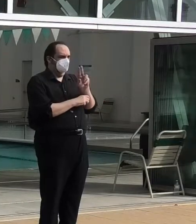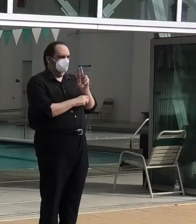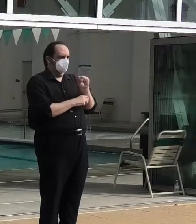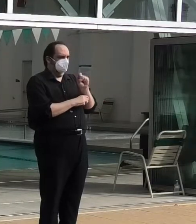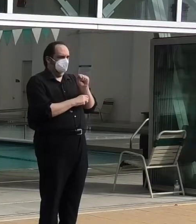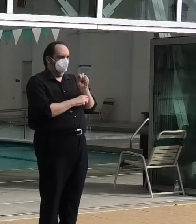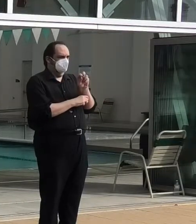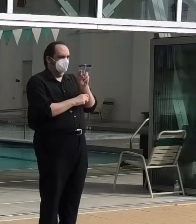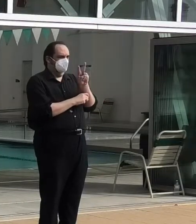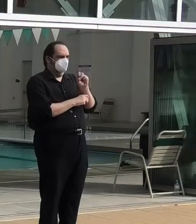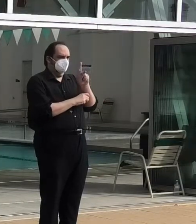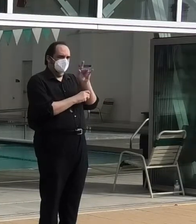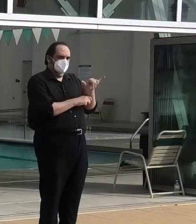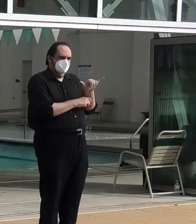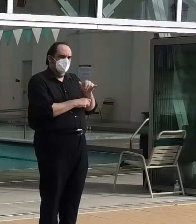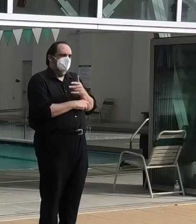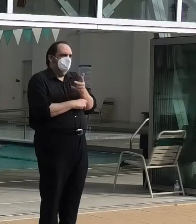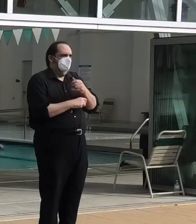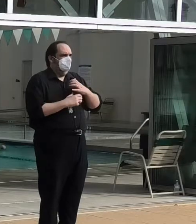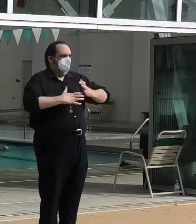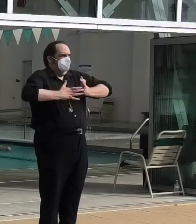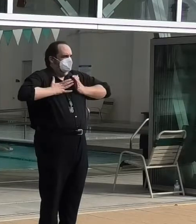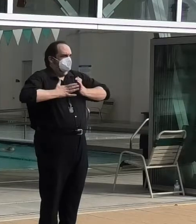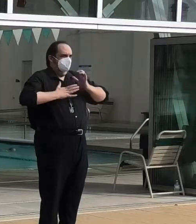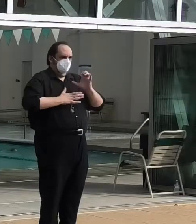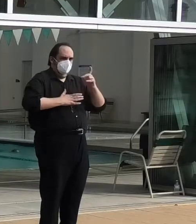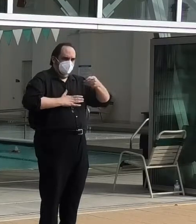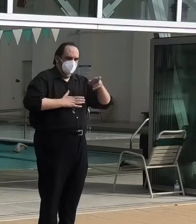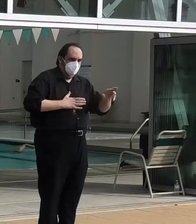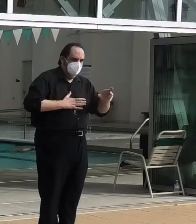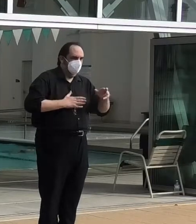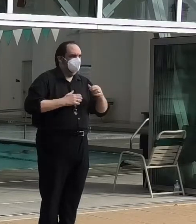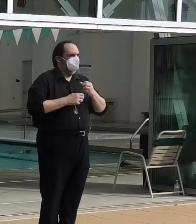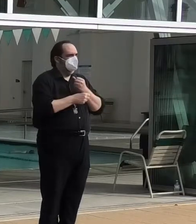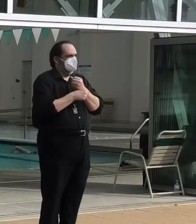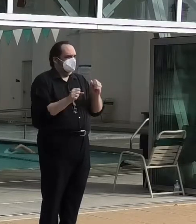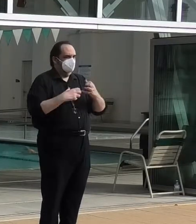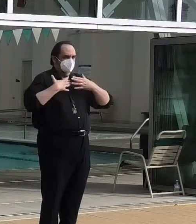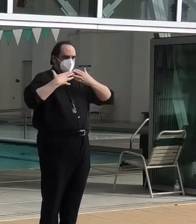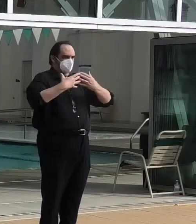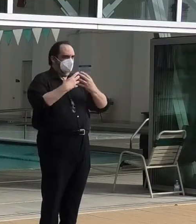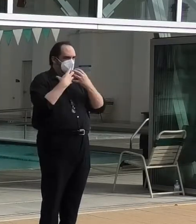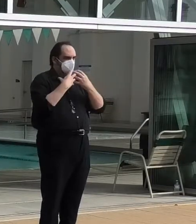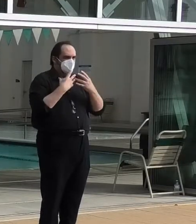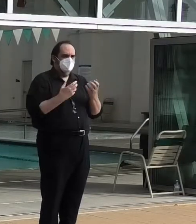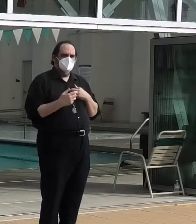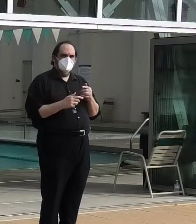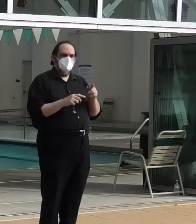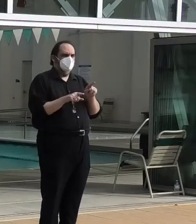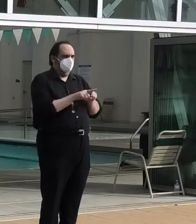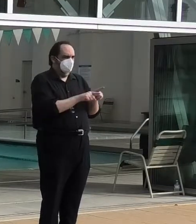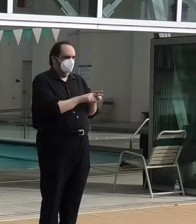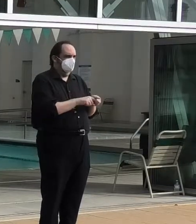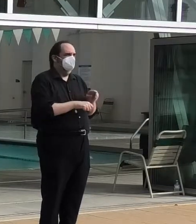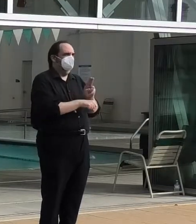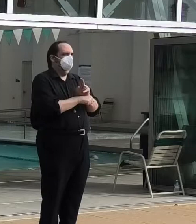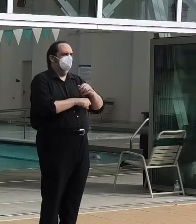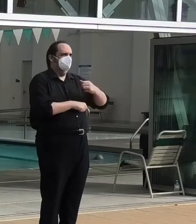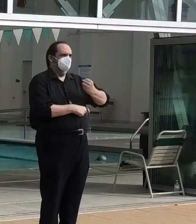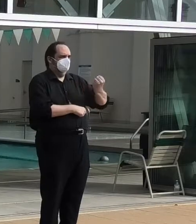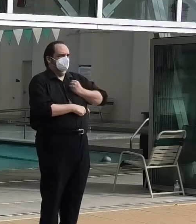Together they performed CPR compressions, rescue breaths, and used the on-site AED defibrillator